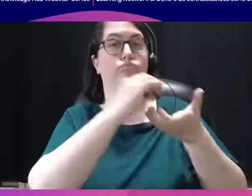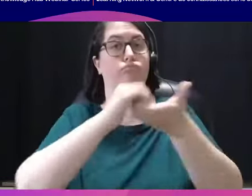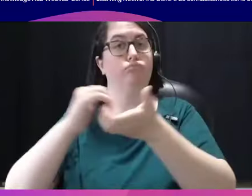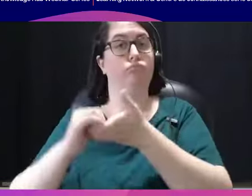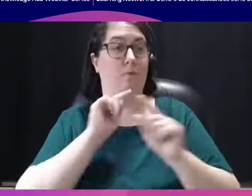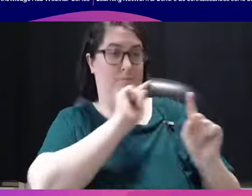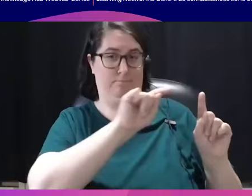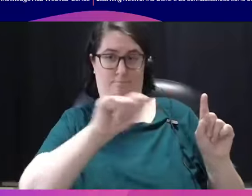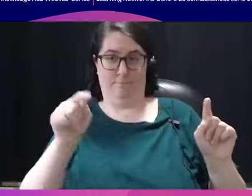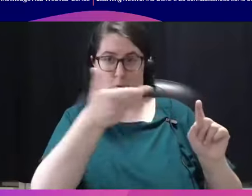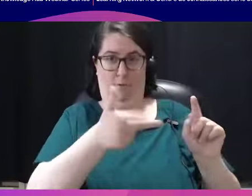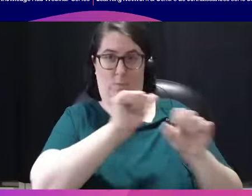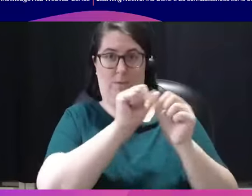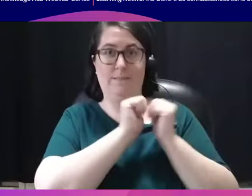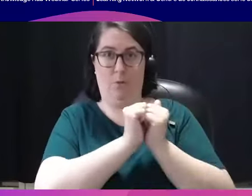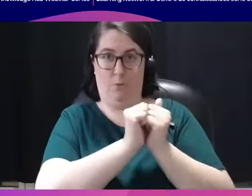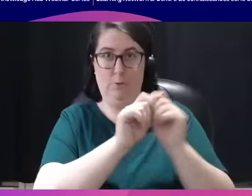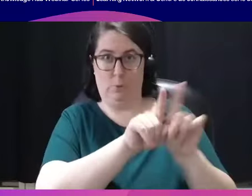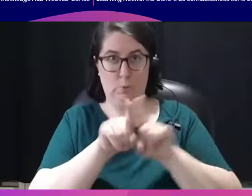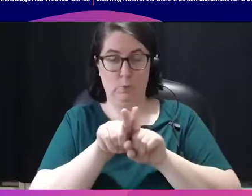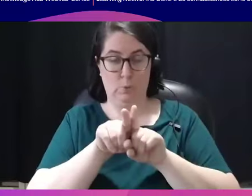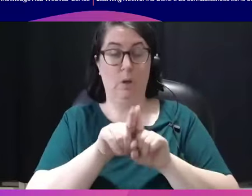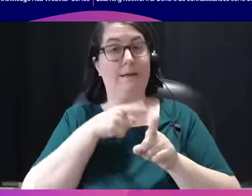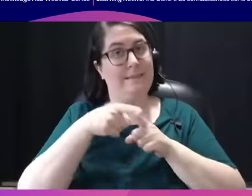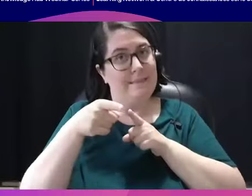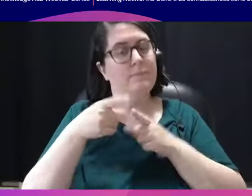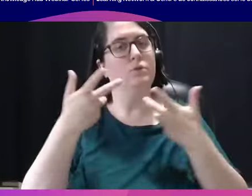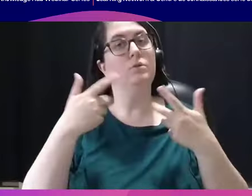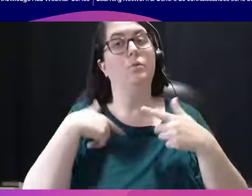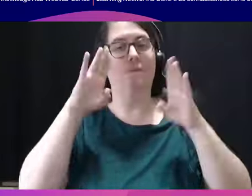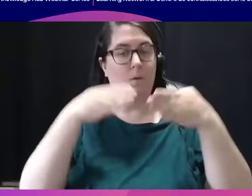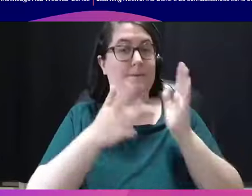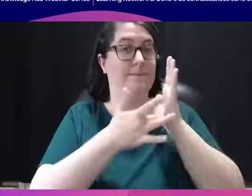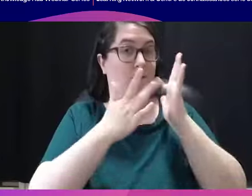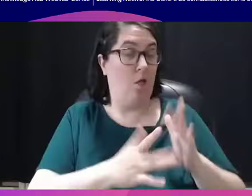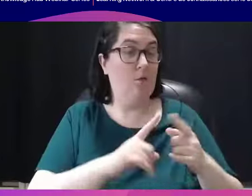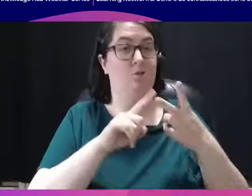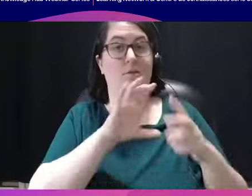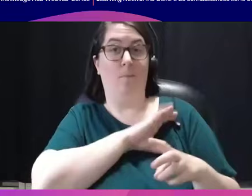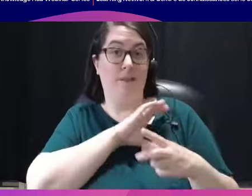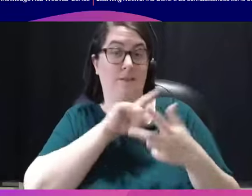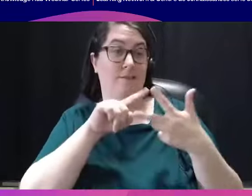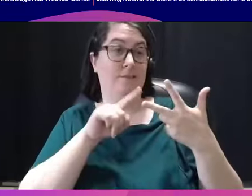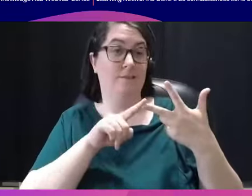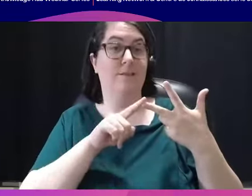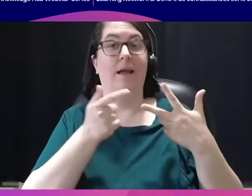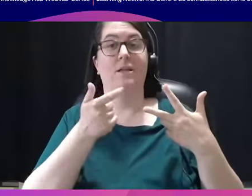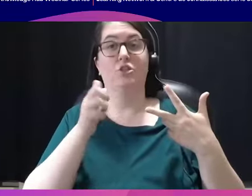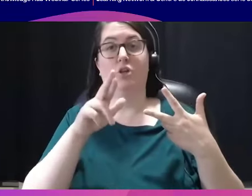between these policymakers, especially focusing in on technologists, law enforcement, and gender